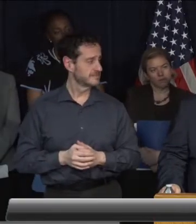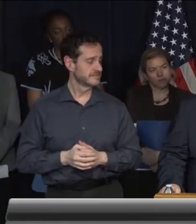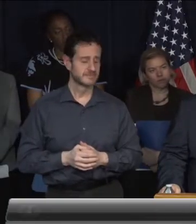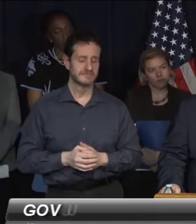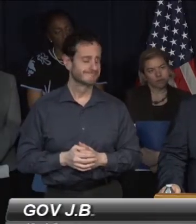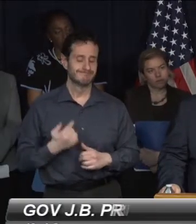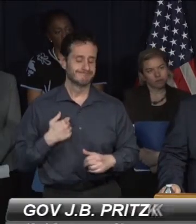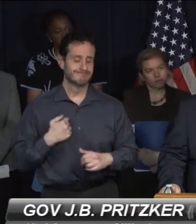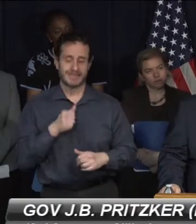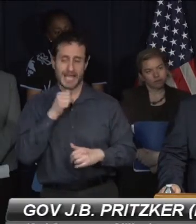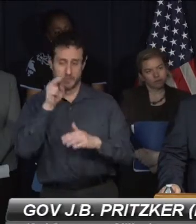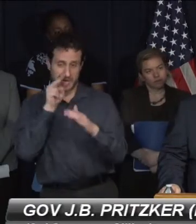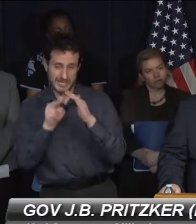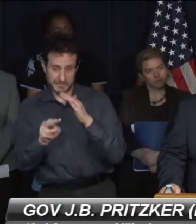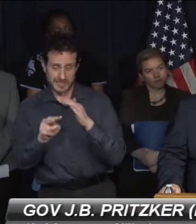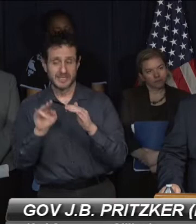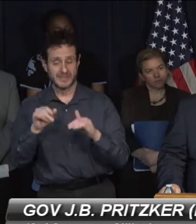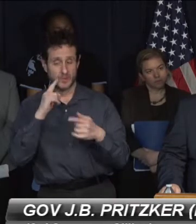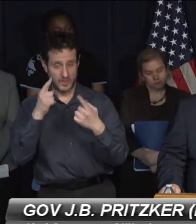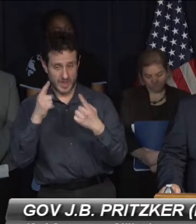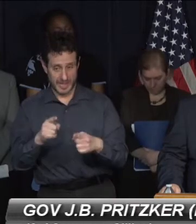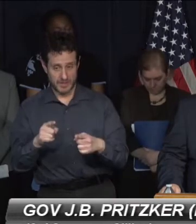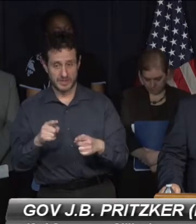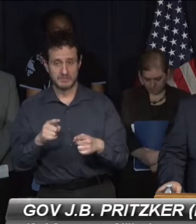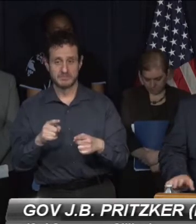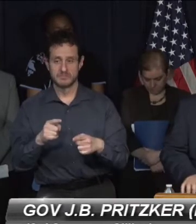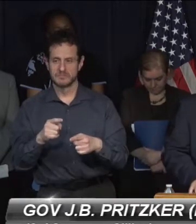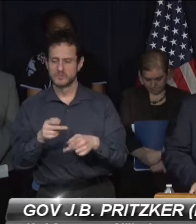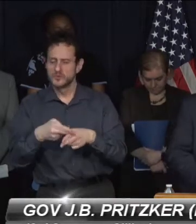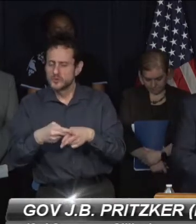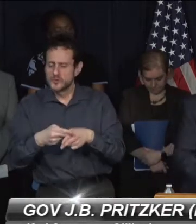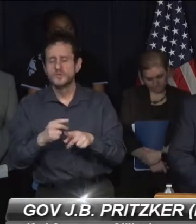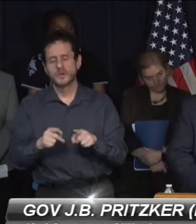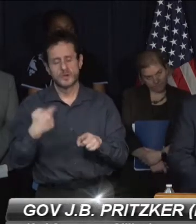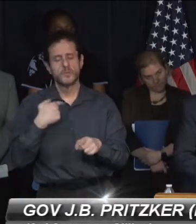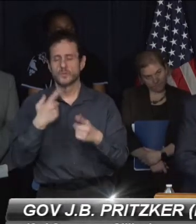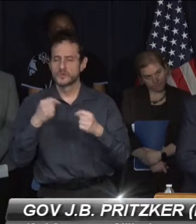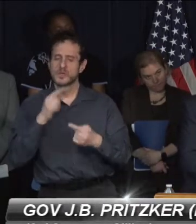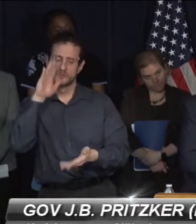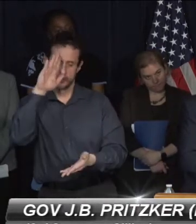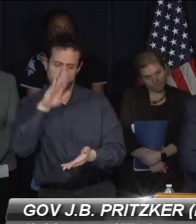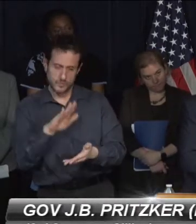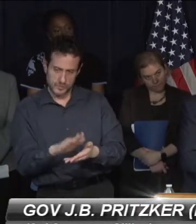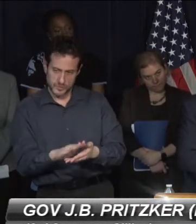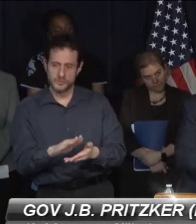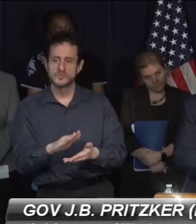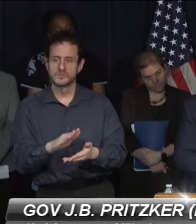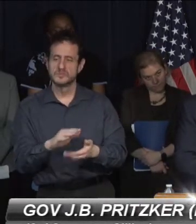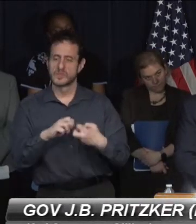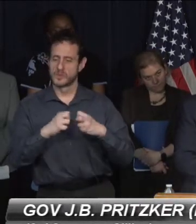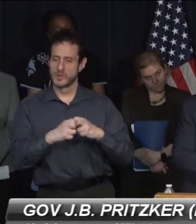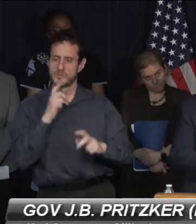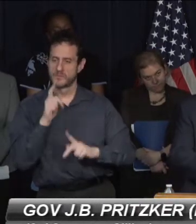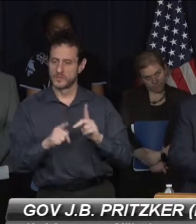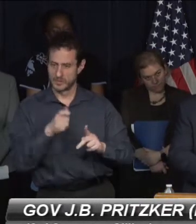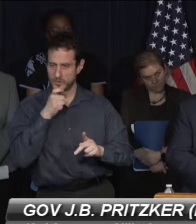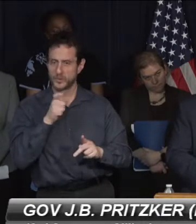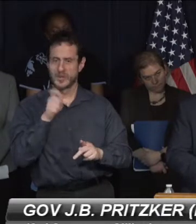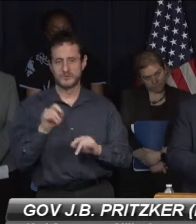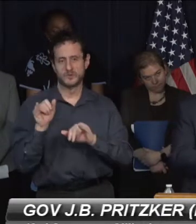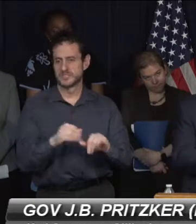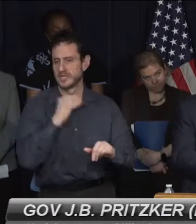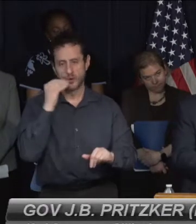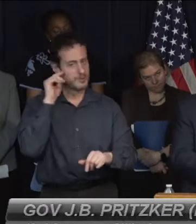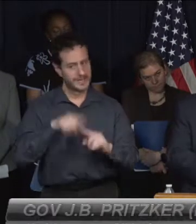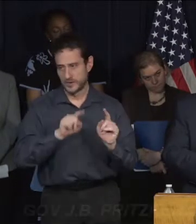I'm not anticipating that that's going to happen in short order. So we're looking at ways that we can alleviate the burden on those folks right now. The other thing, of